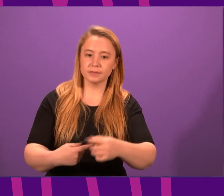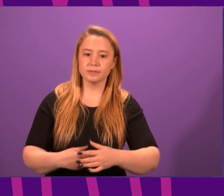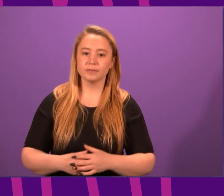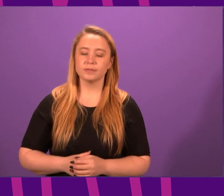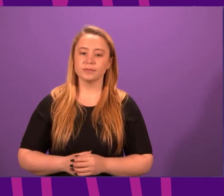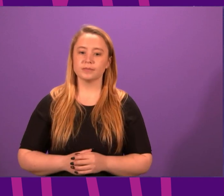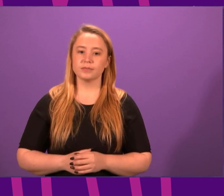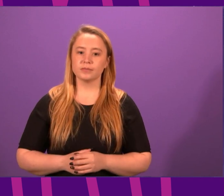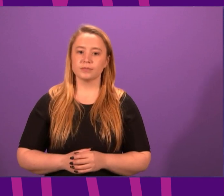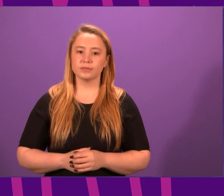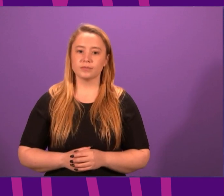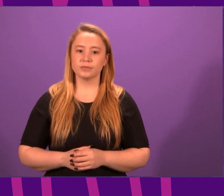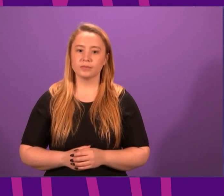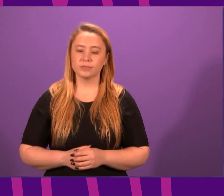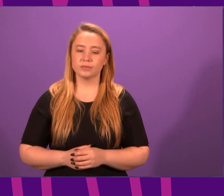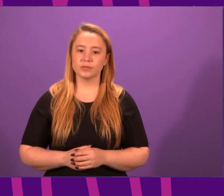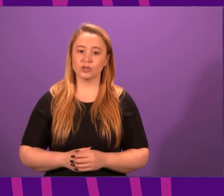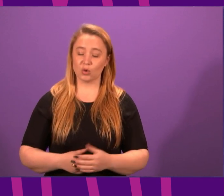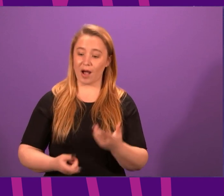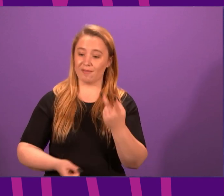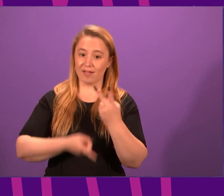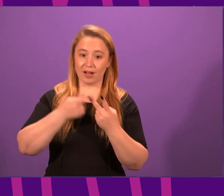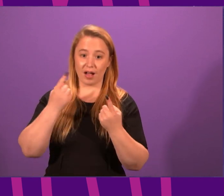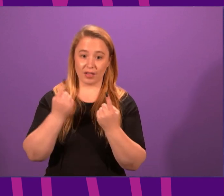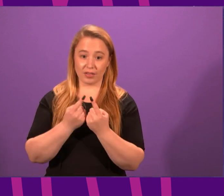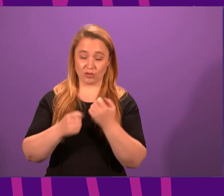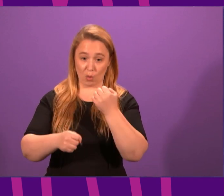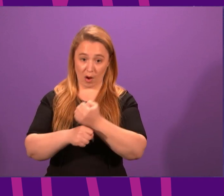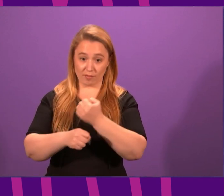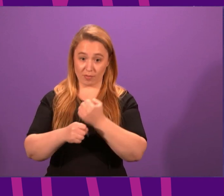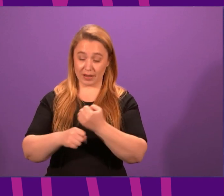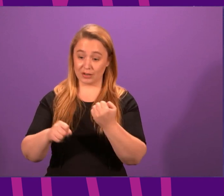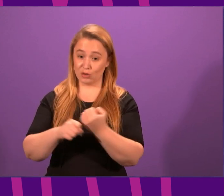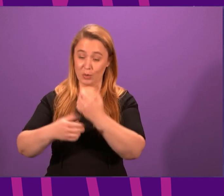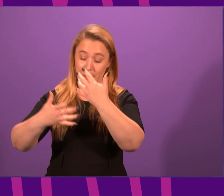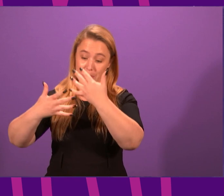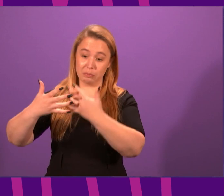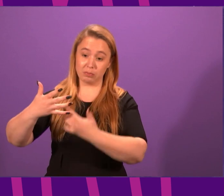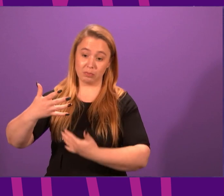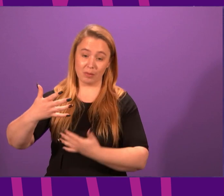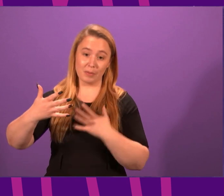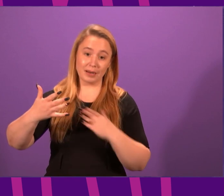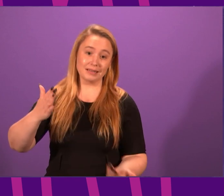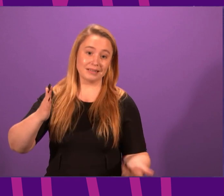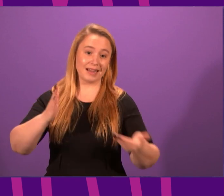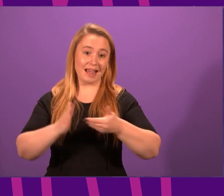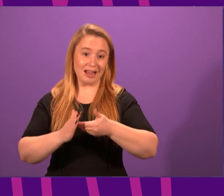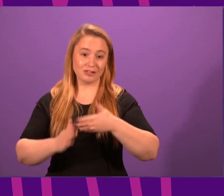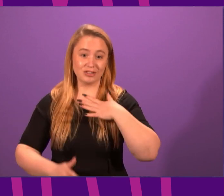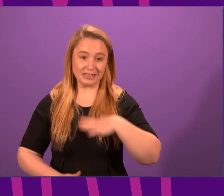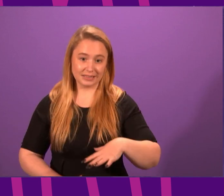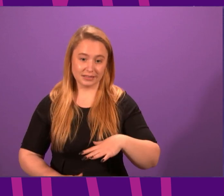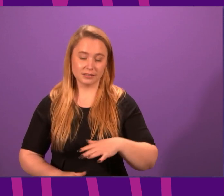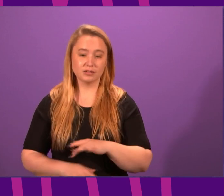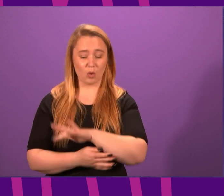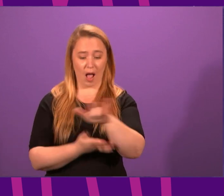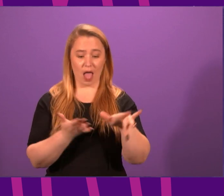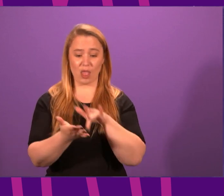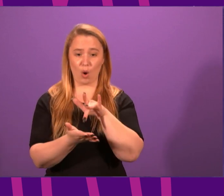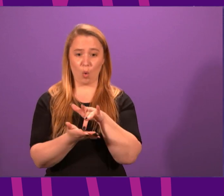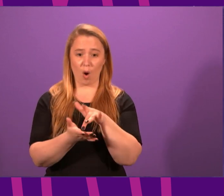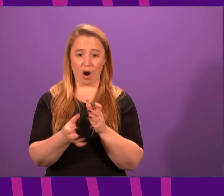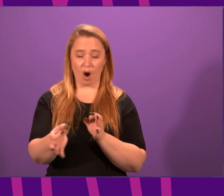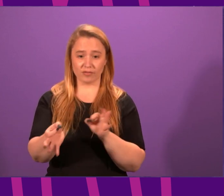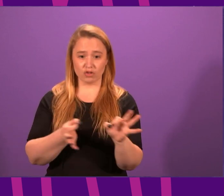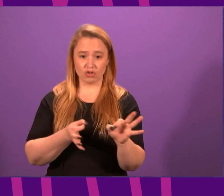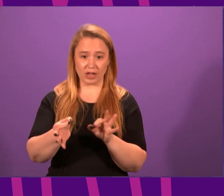also need to be looking at on top of everything else the government is doing. Right at the core of the strategy is